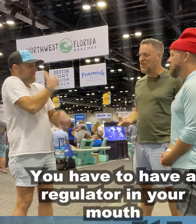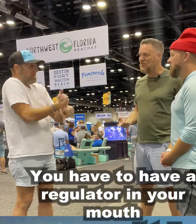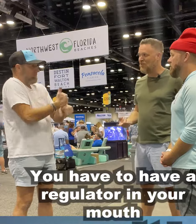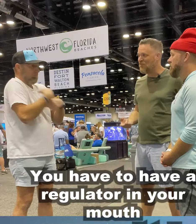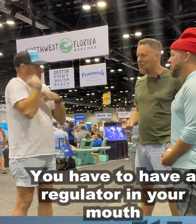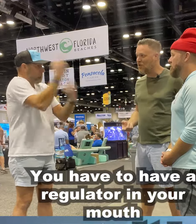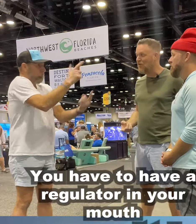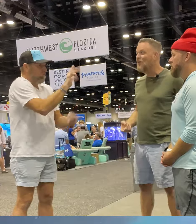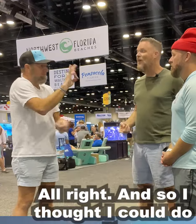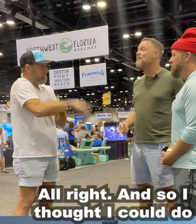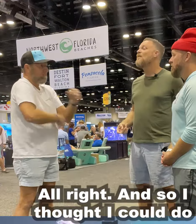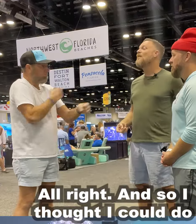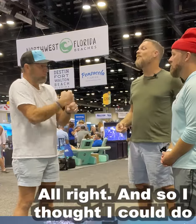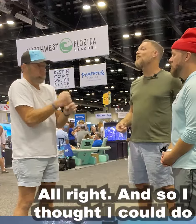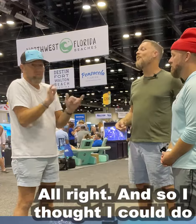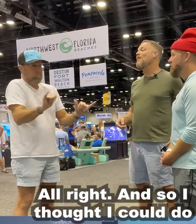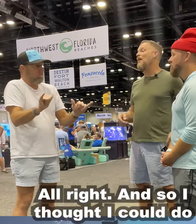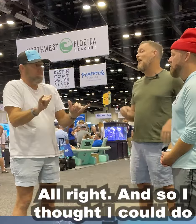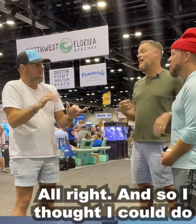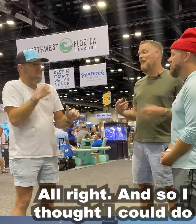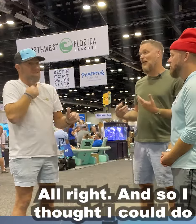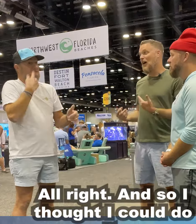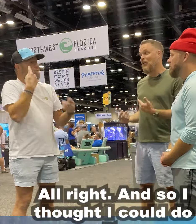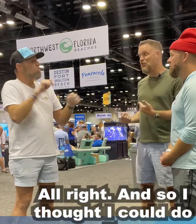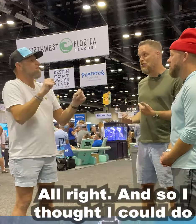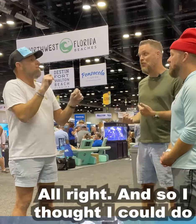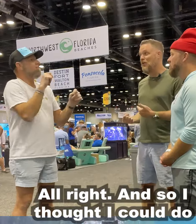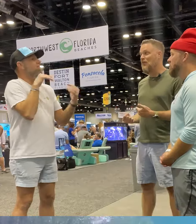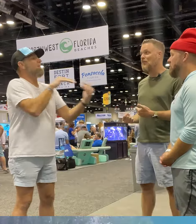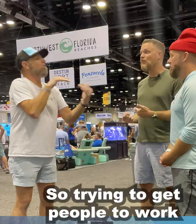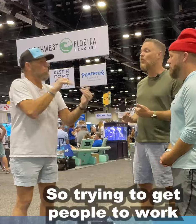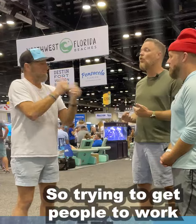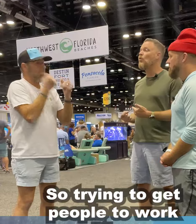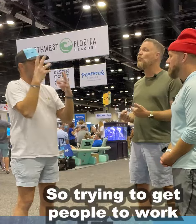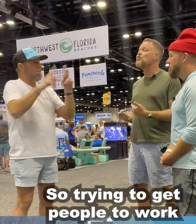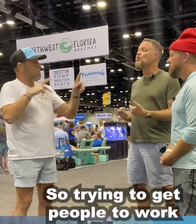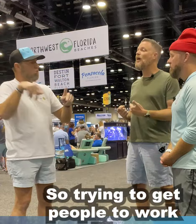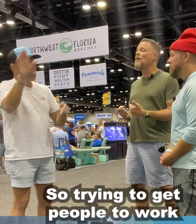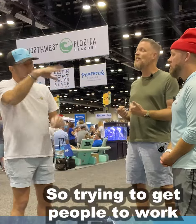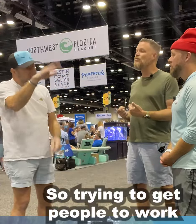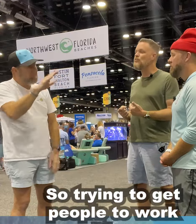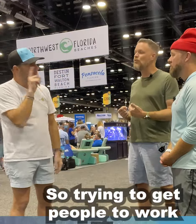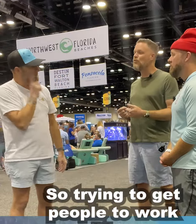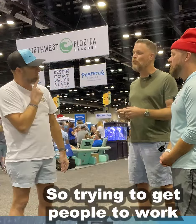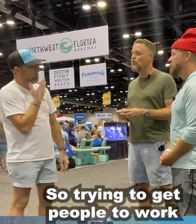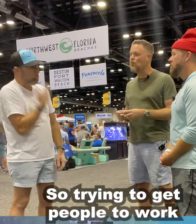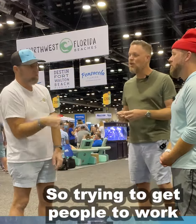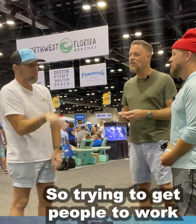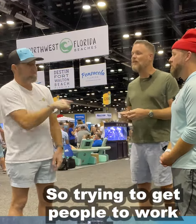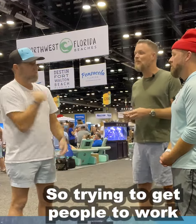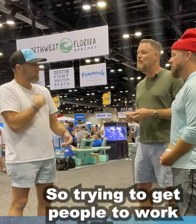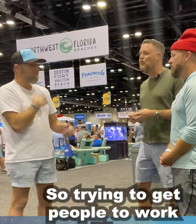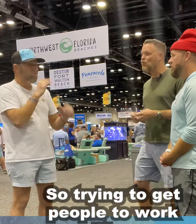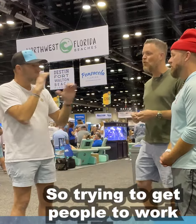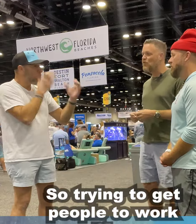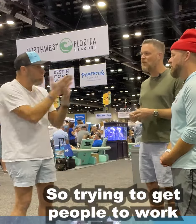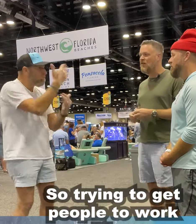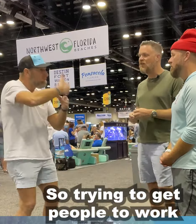can't talk underwater. And so I thought I could do it. So trying to get people to work with me